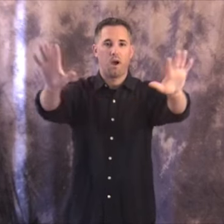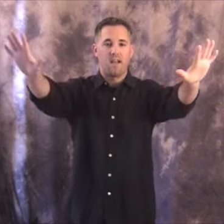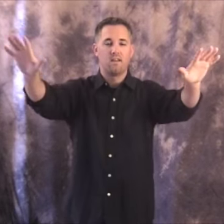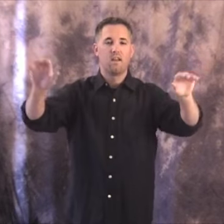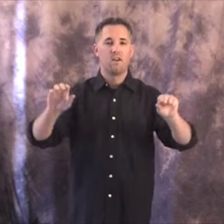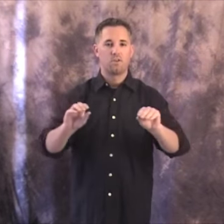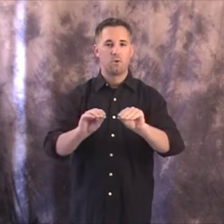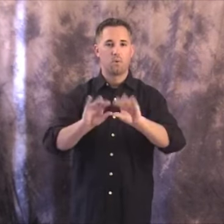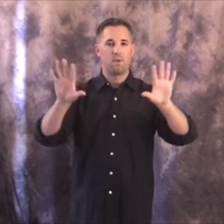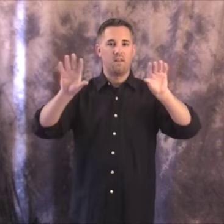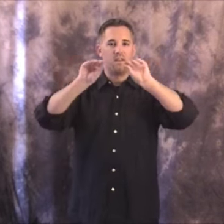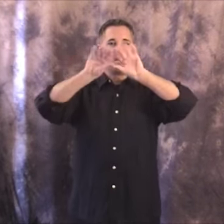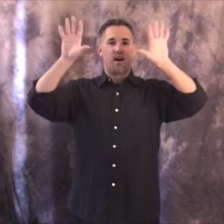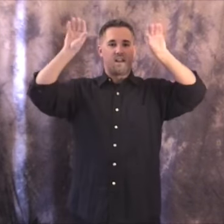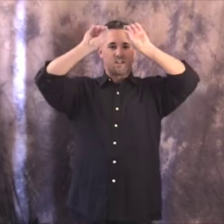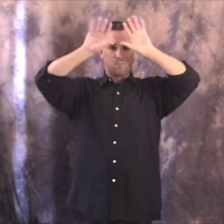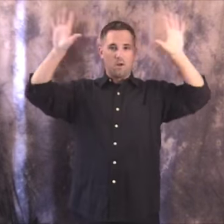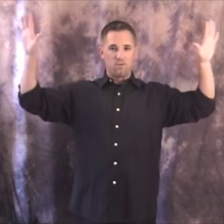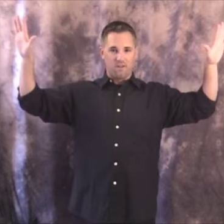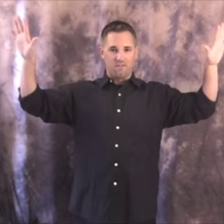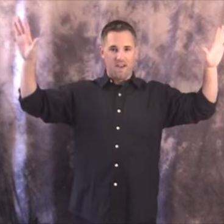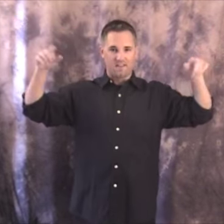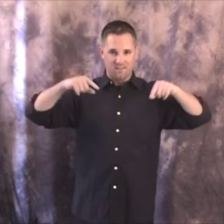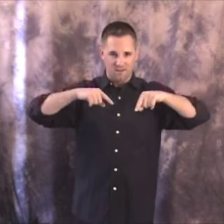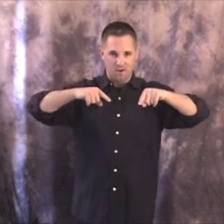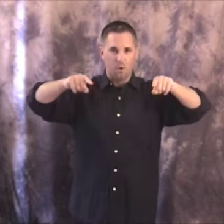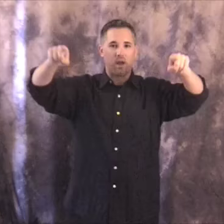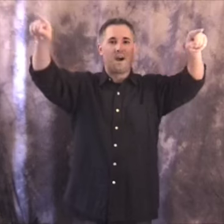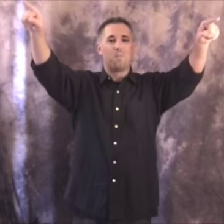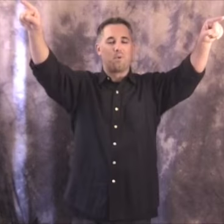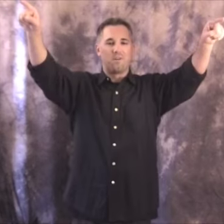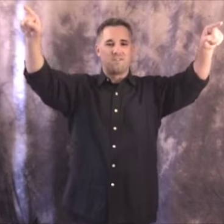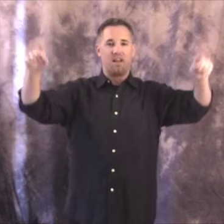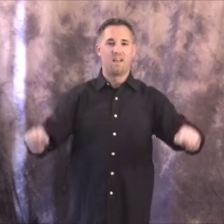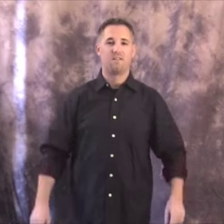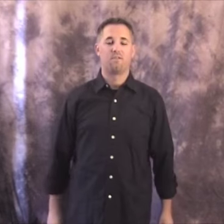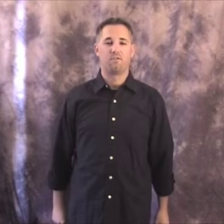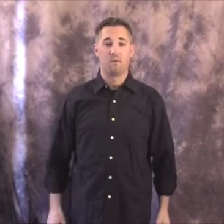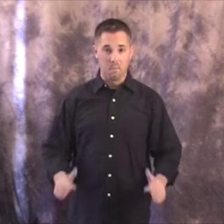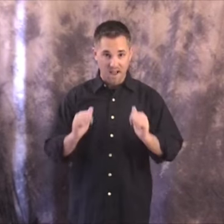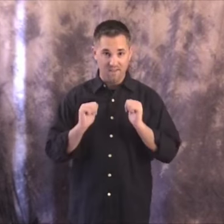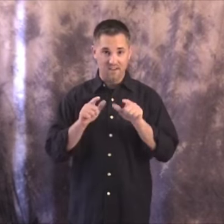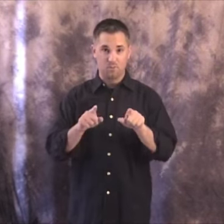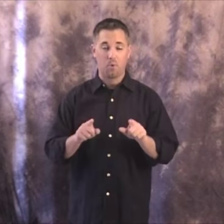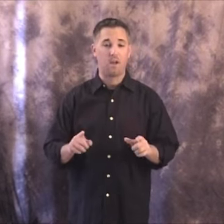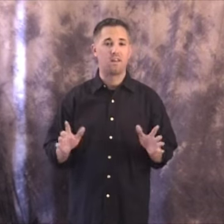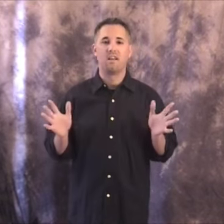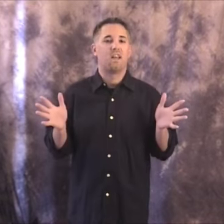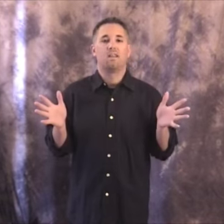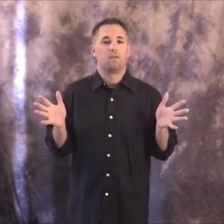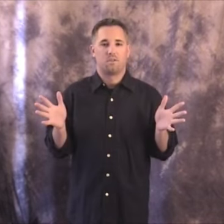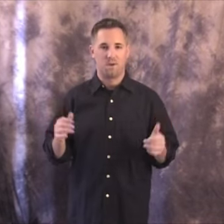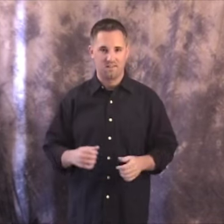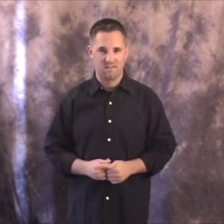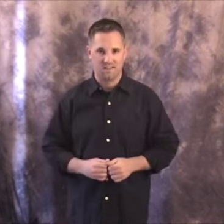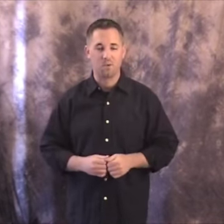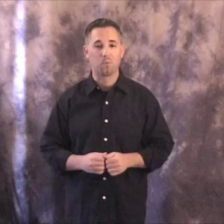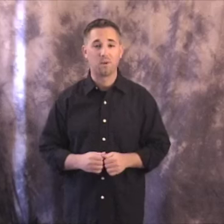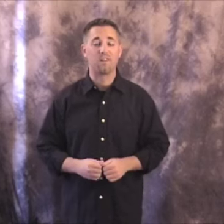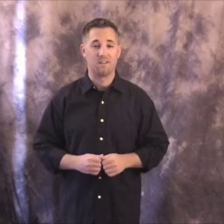bright. So it'll be an explosion effect going upwards. And from my vantage point, it looks amazing. It really does